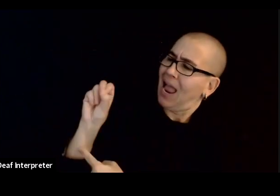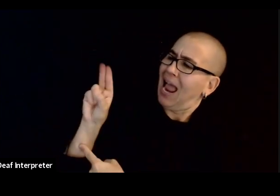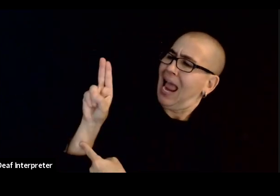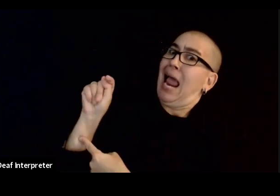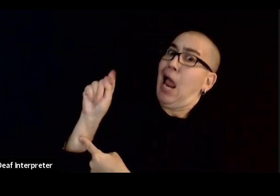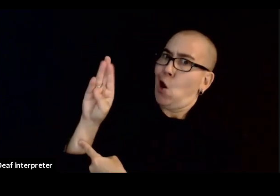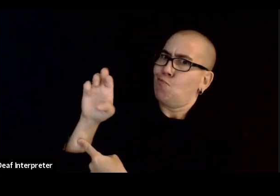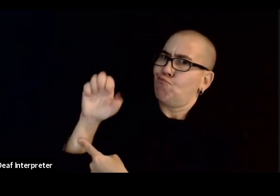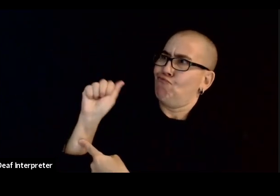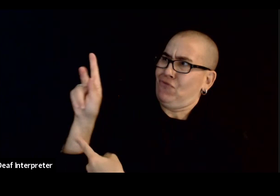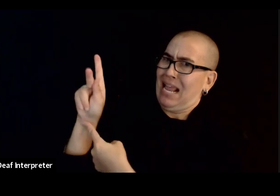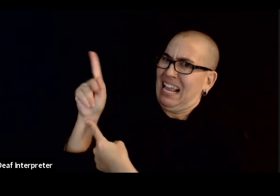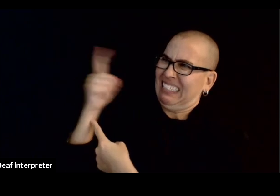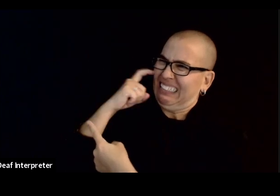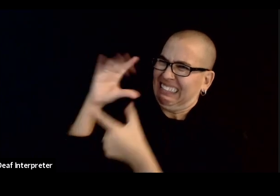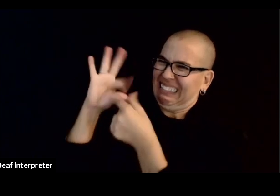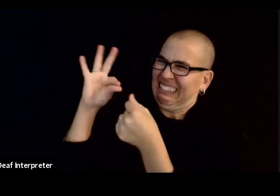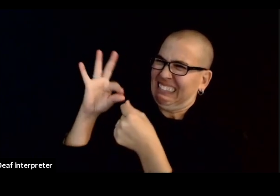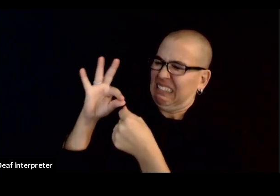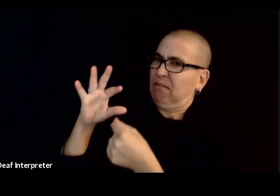last week?